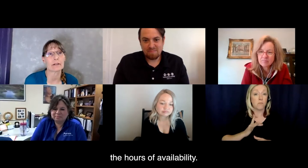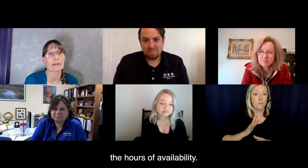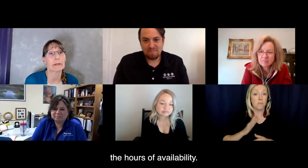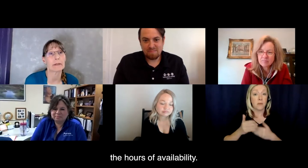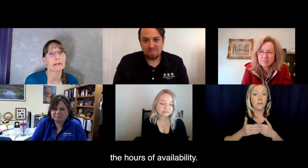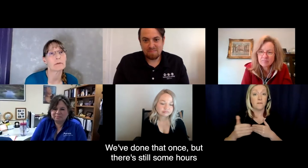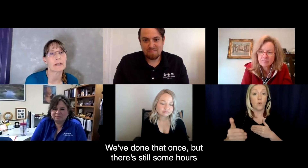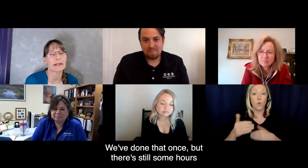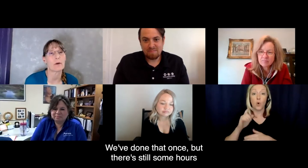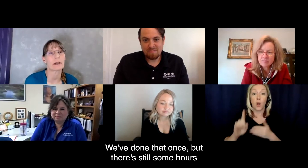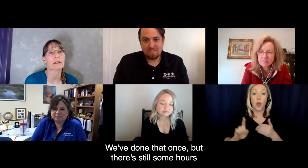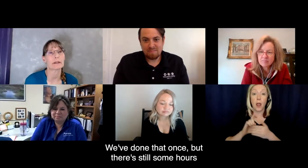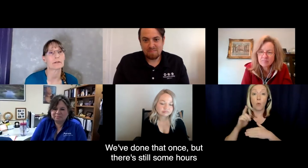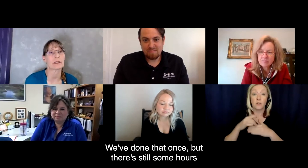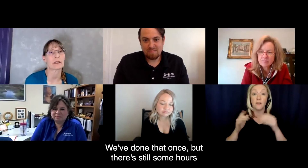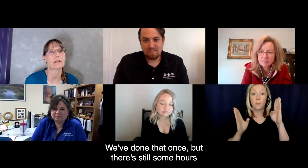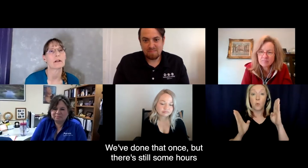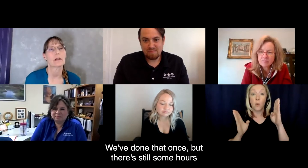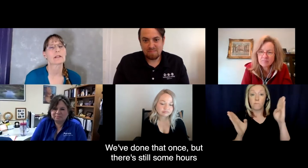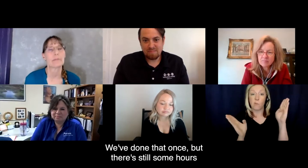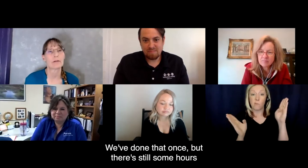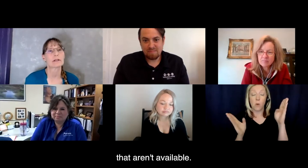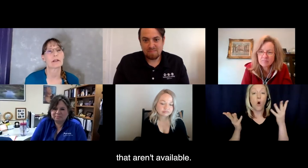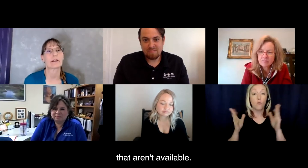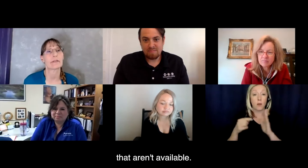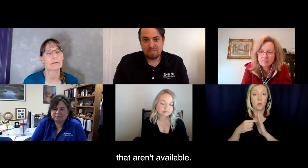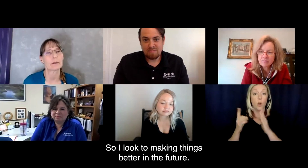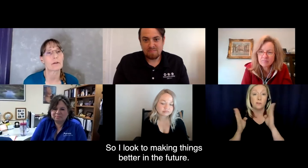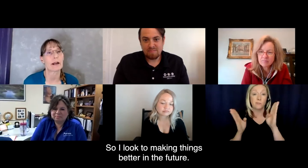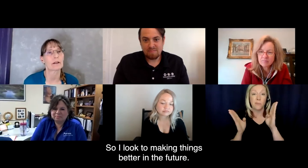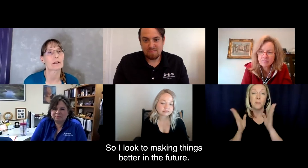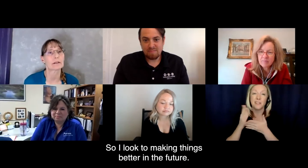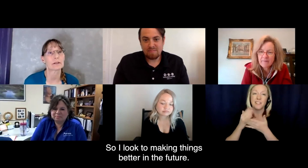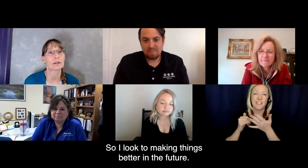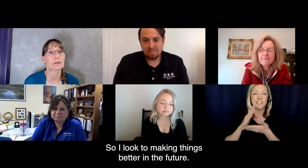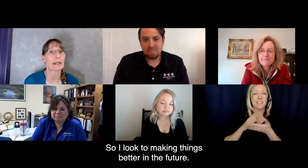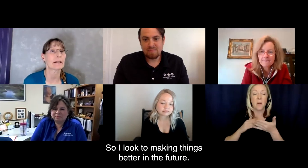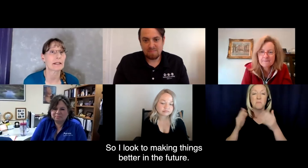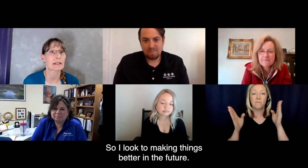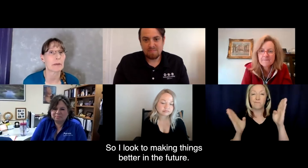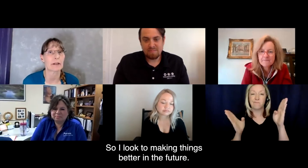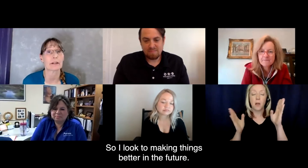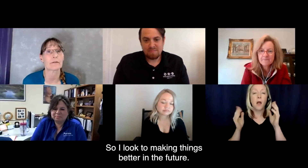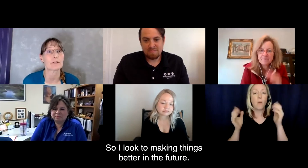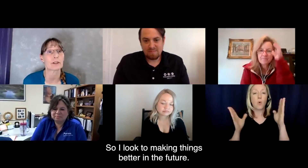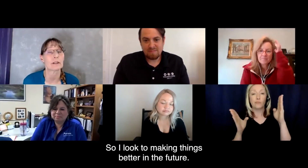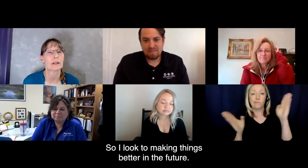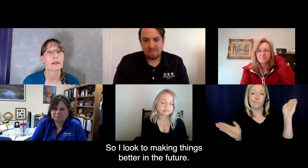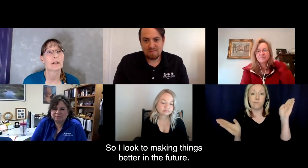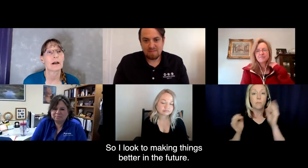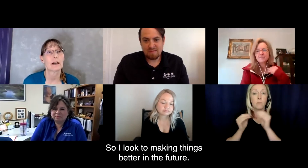of availability. We've done that once, but there's still some hours that aren't available. So I look to making things better in the